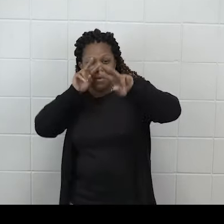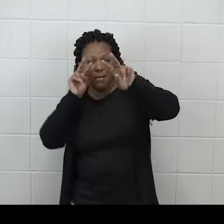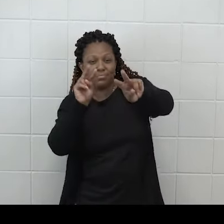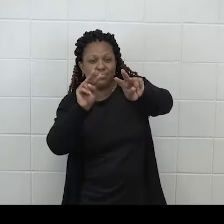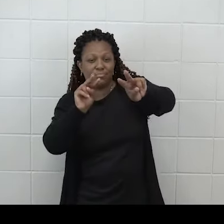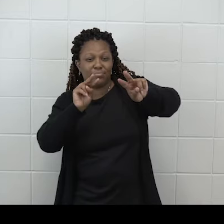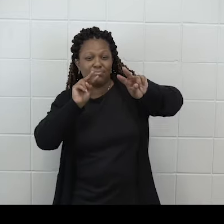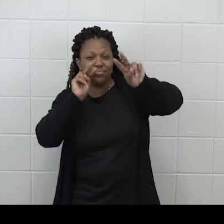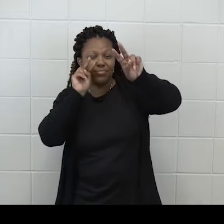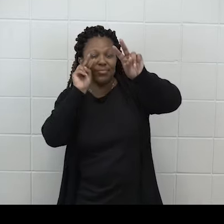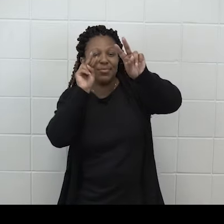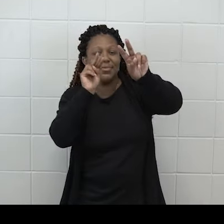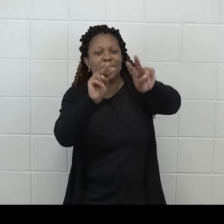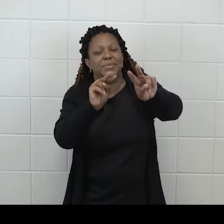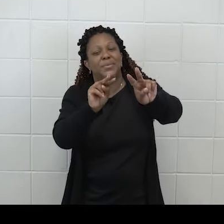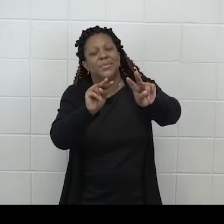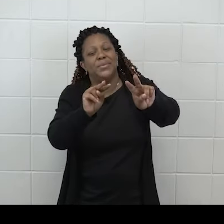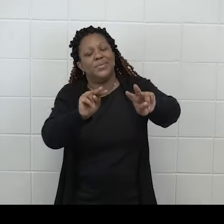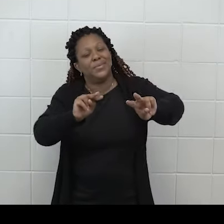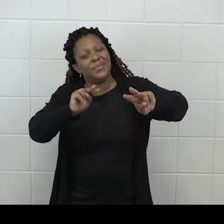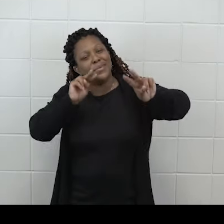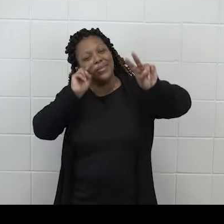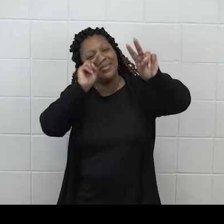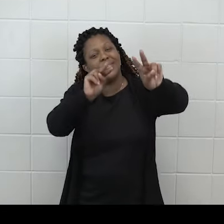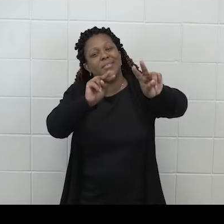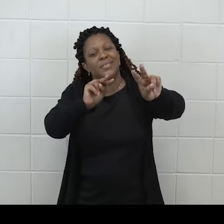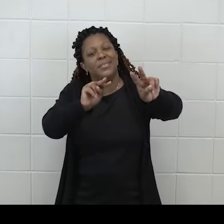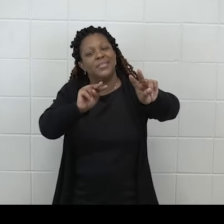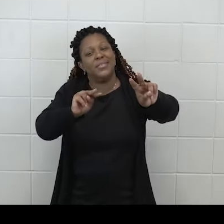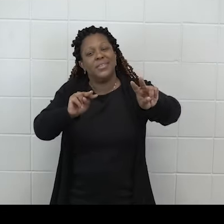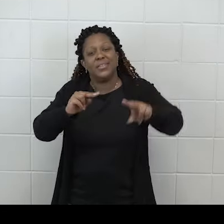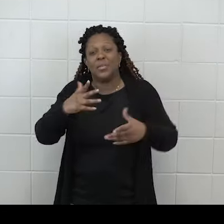longing to see your